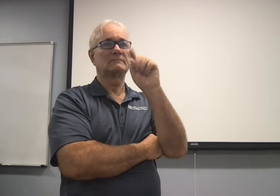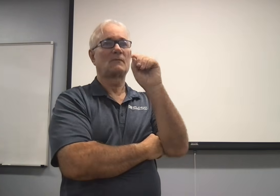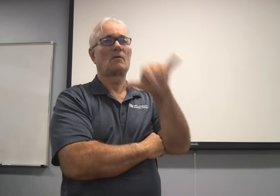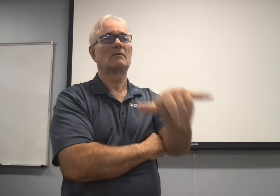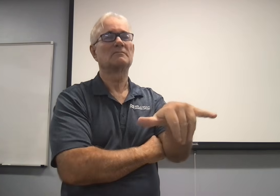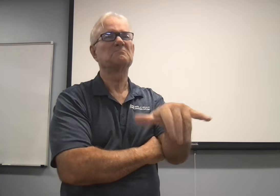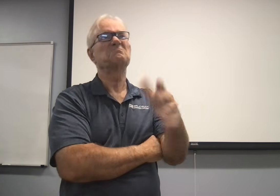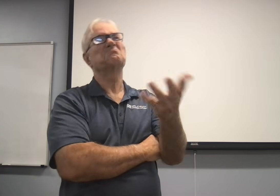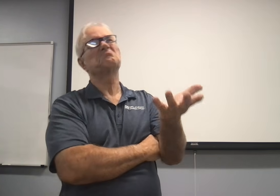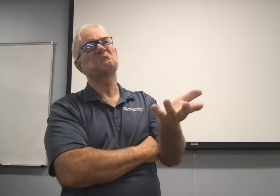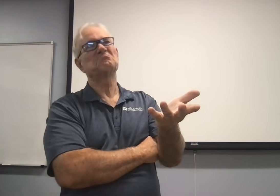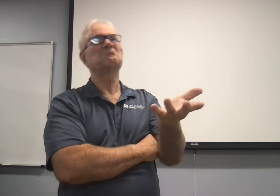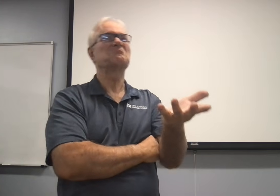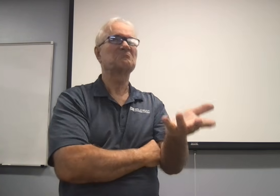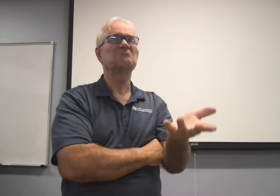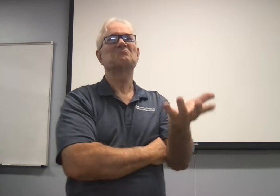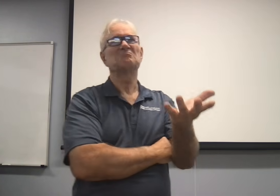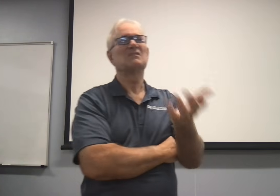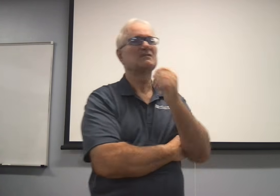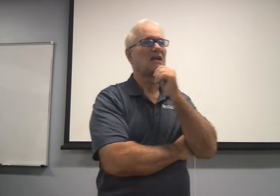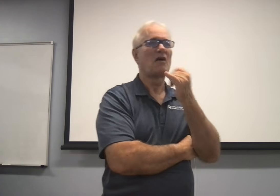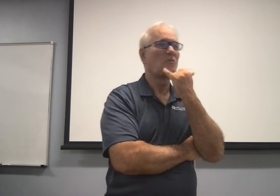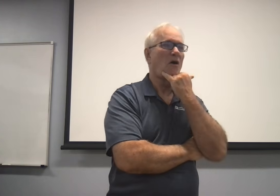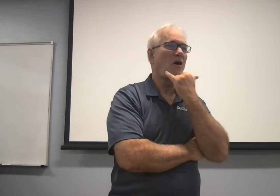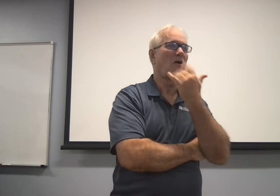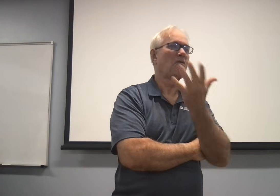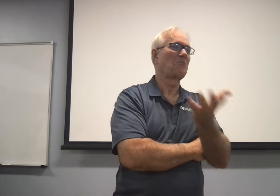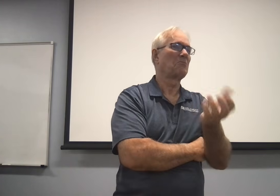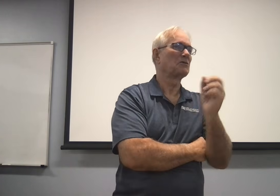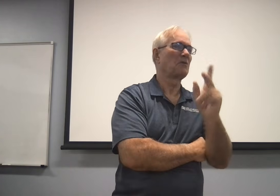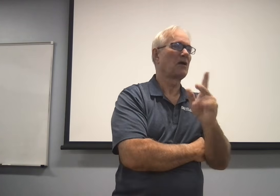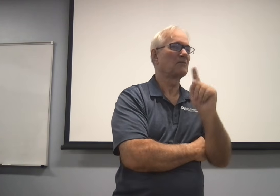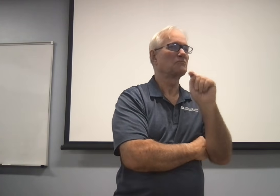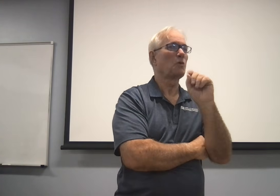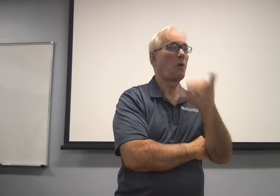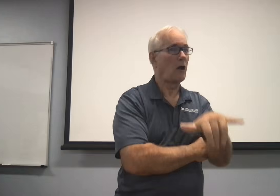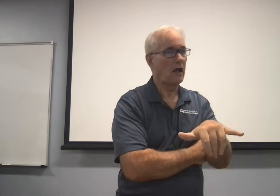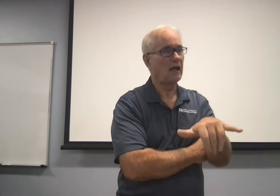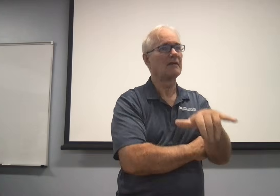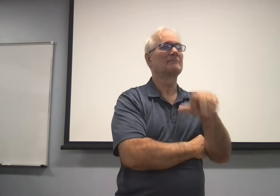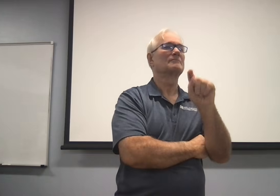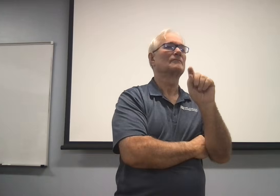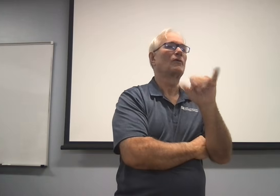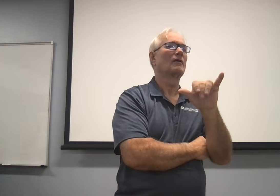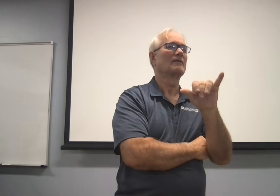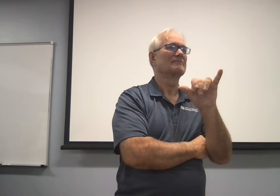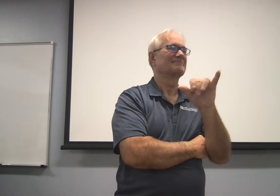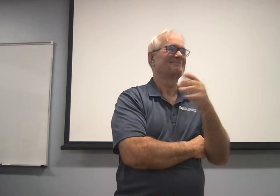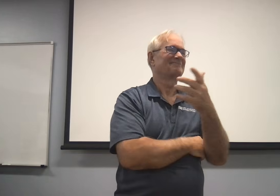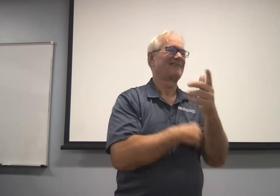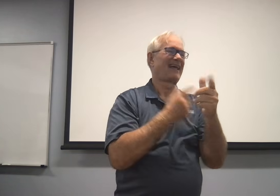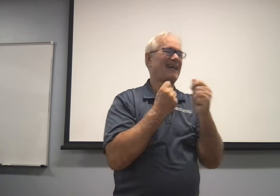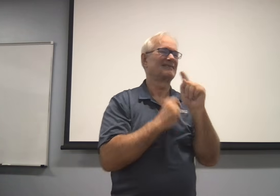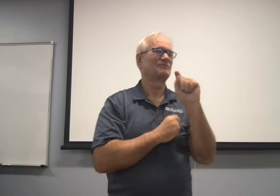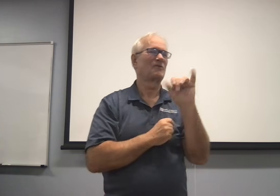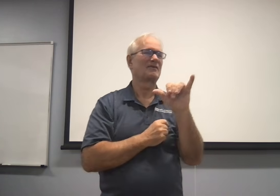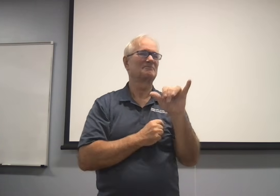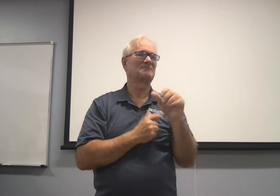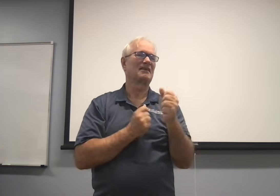and moves the Y forward. It's not incorrect. It's okay to do that. You know, keep it in place